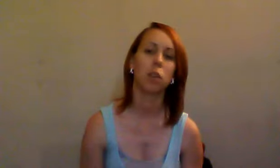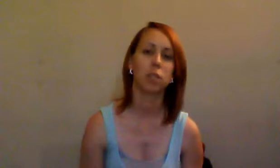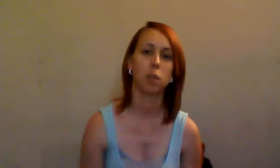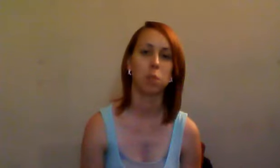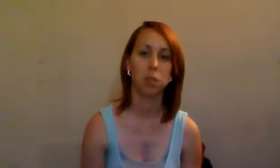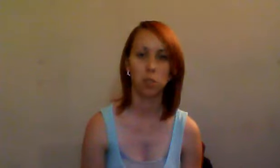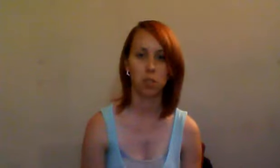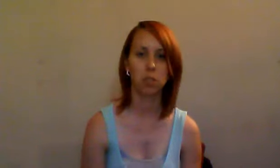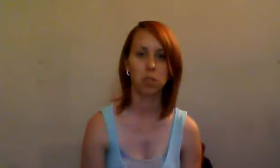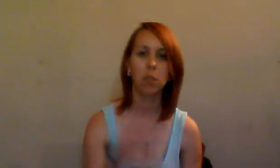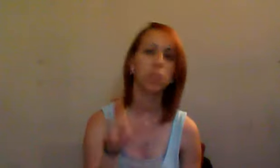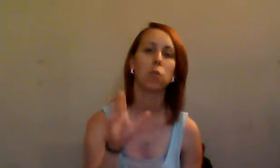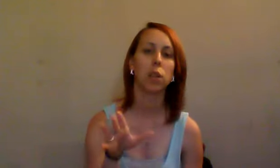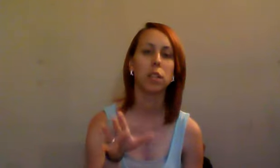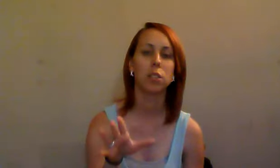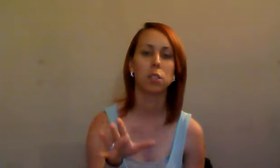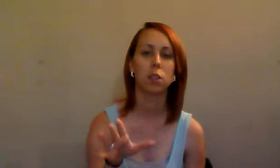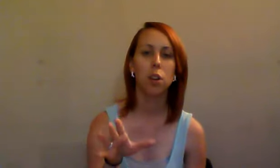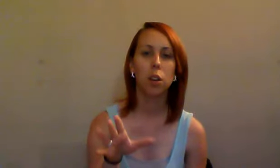helps me. So just know that 20 is your